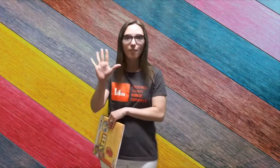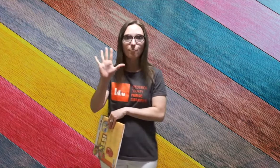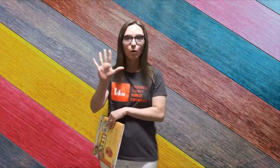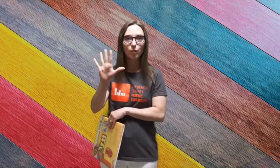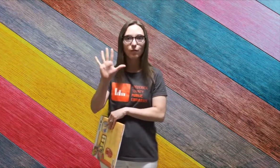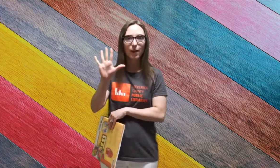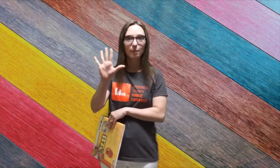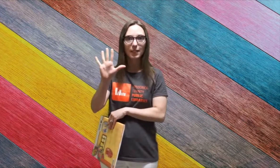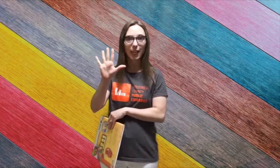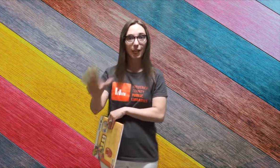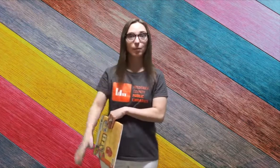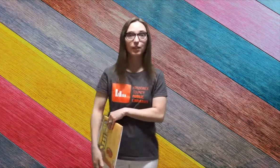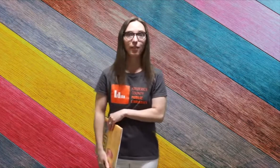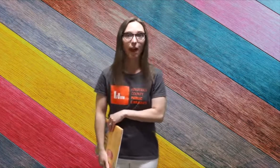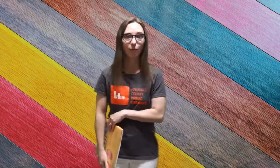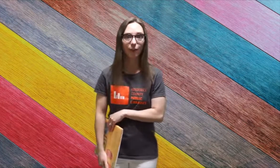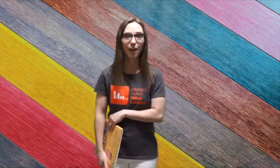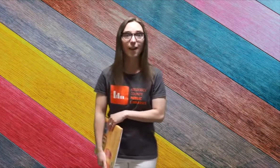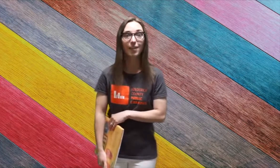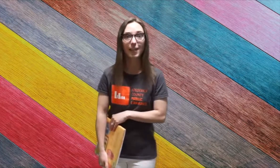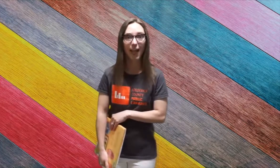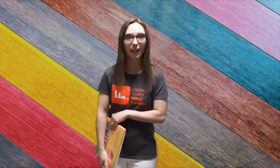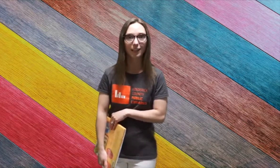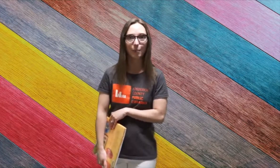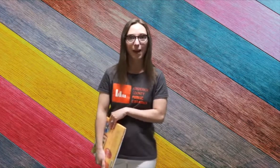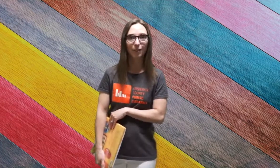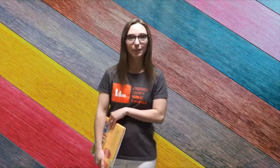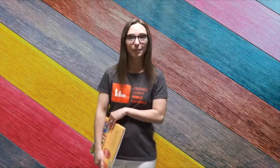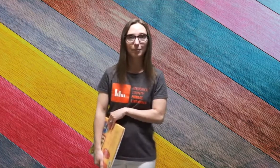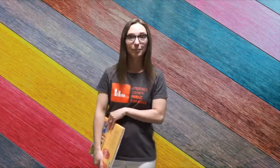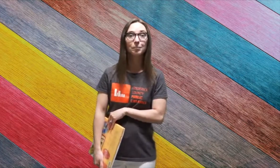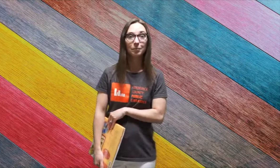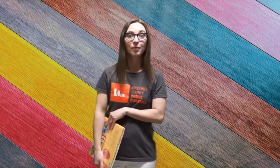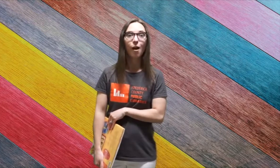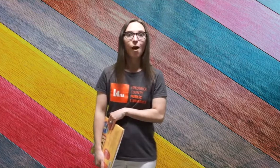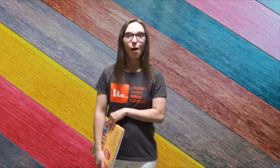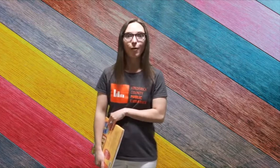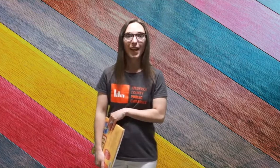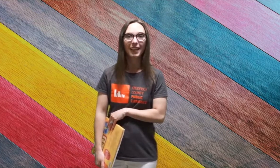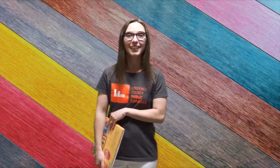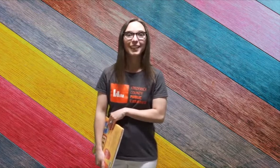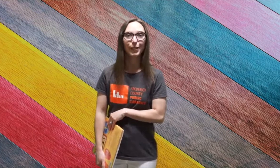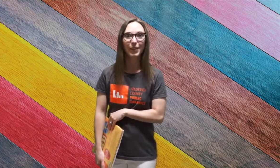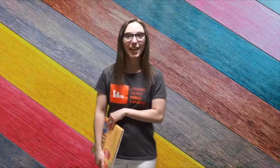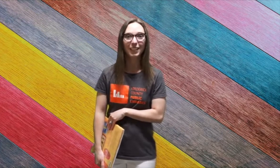most famous animals of Africa and then act them out? Okay, here we go.